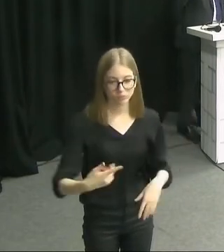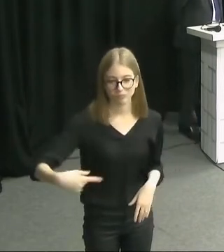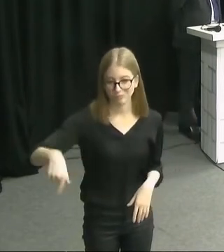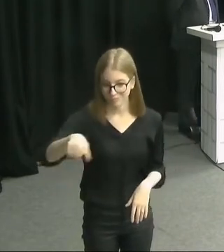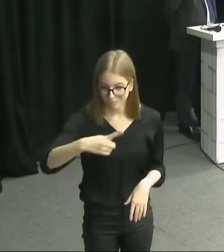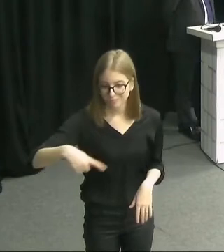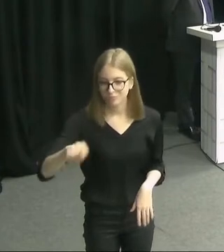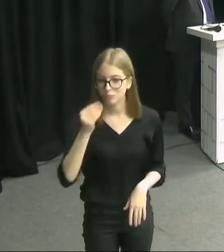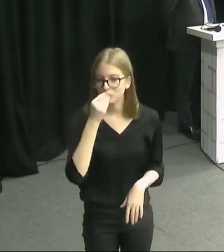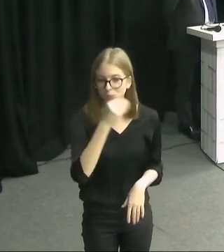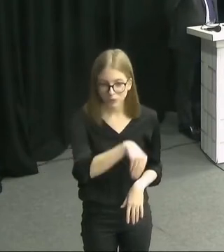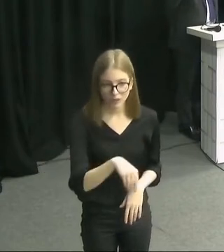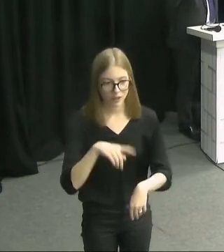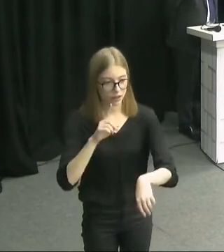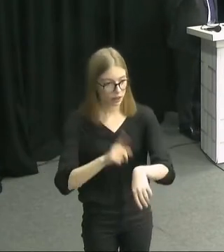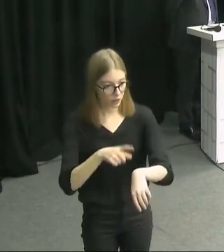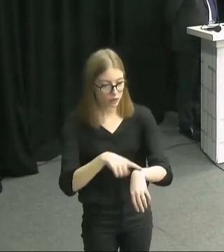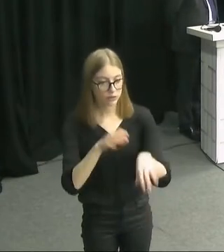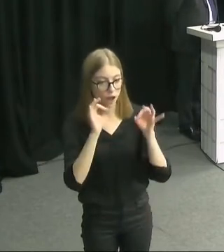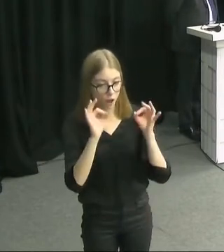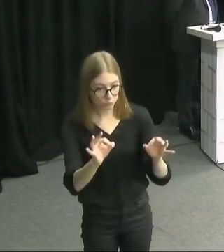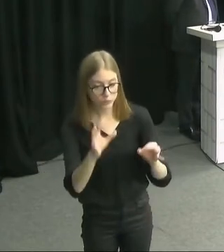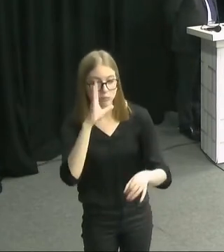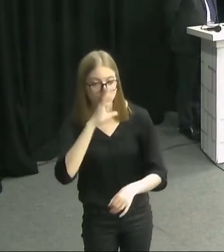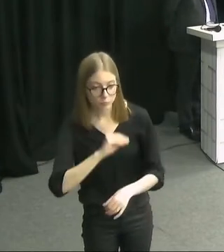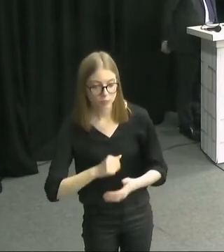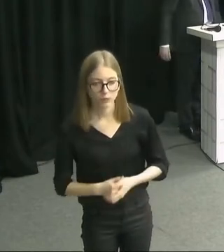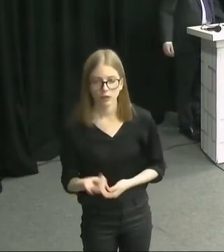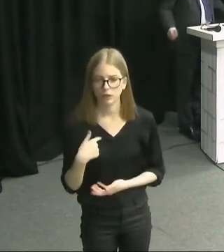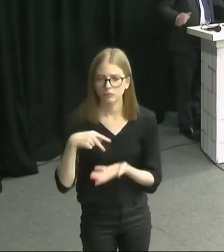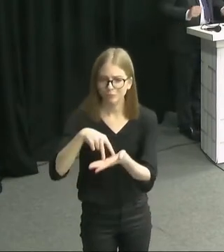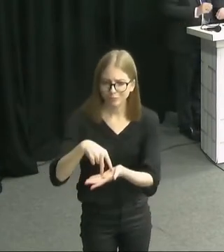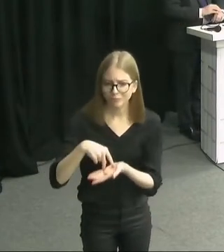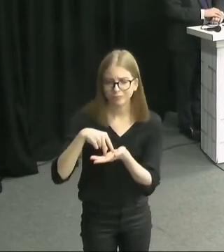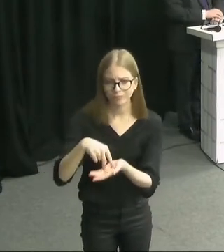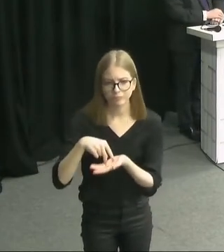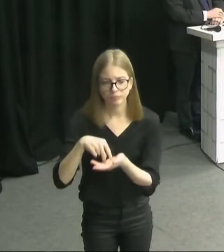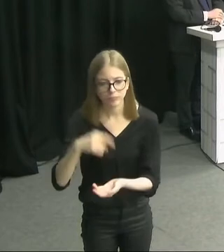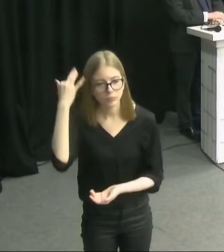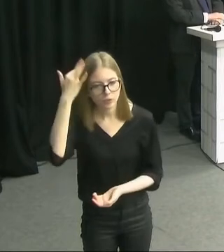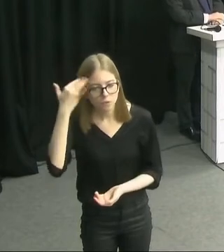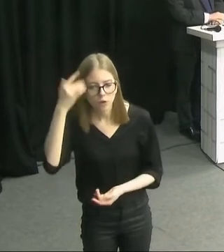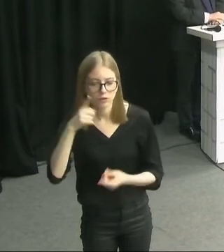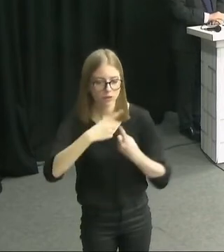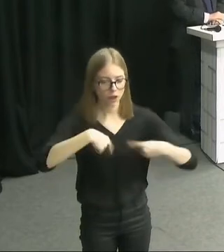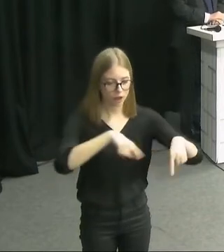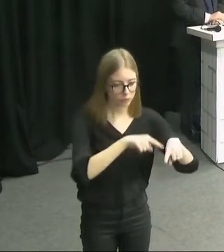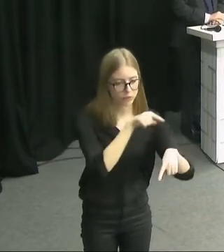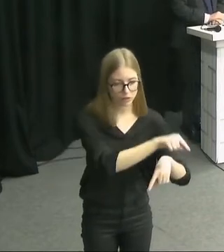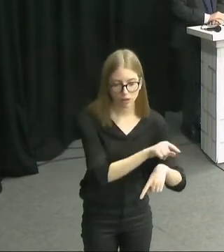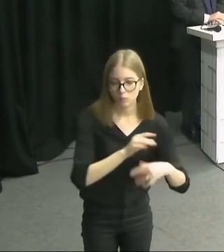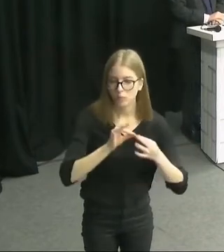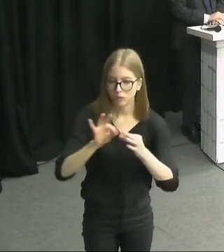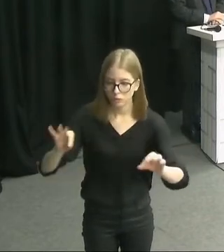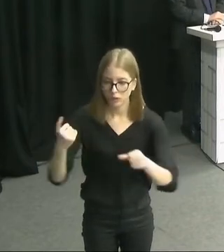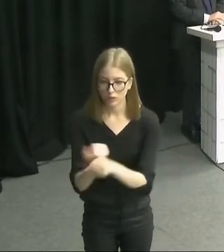to complete it on time. So I believe the council decided to organize three debates